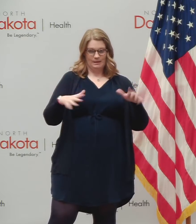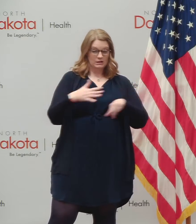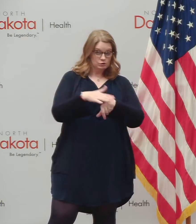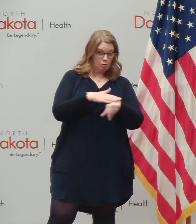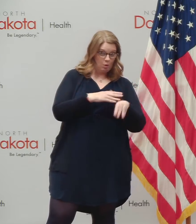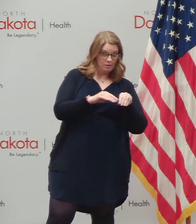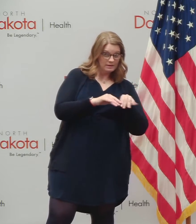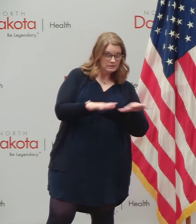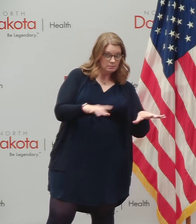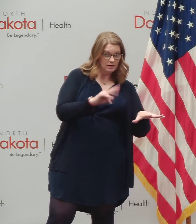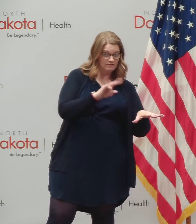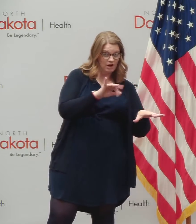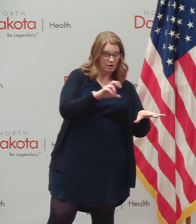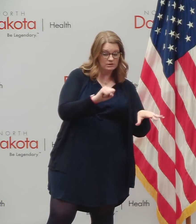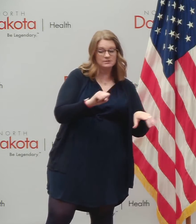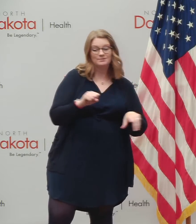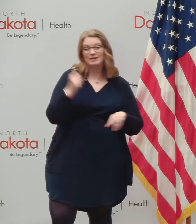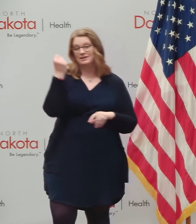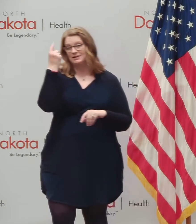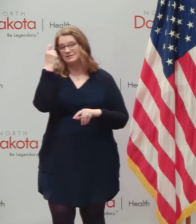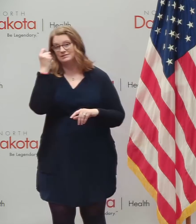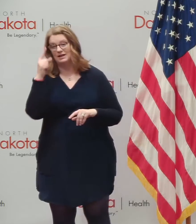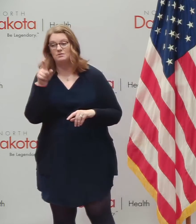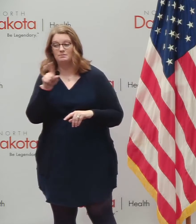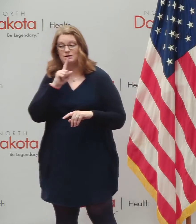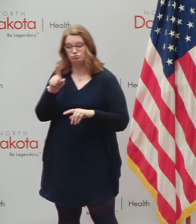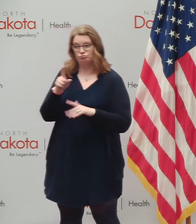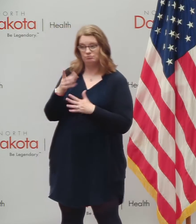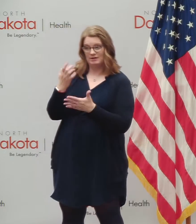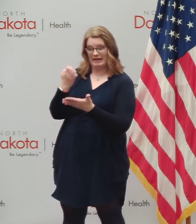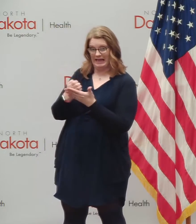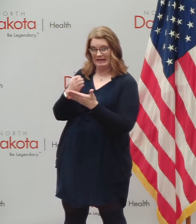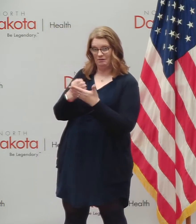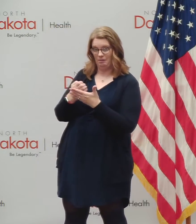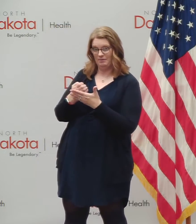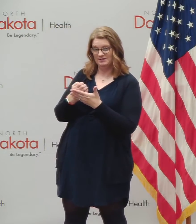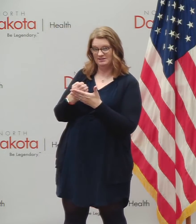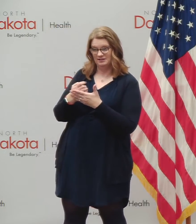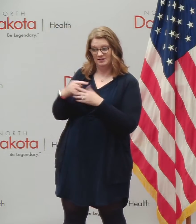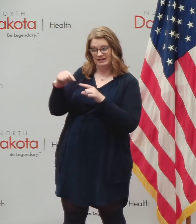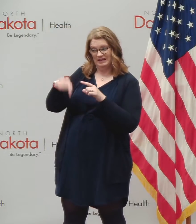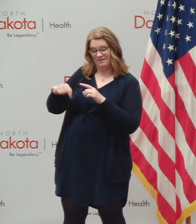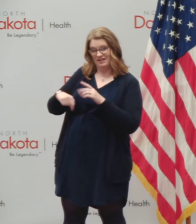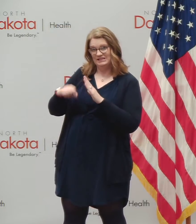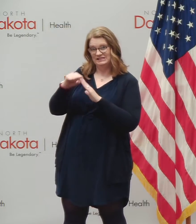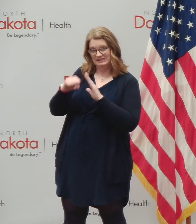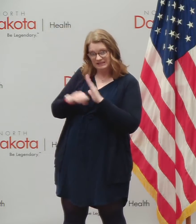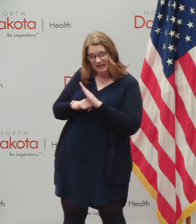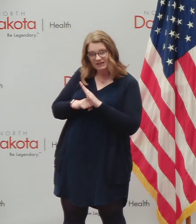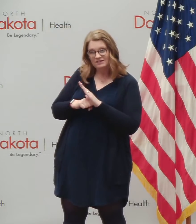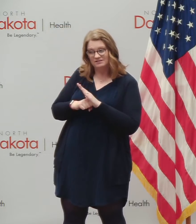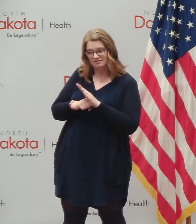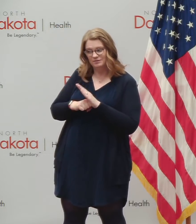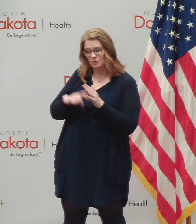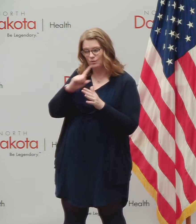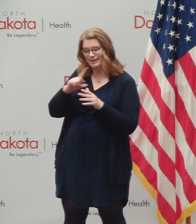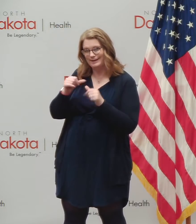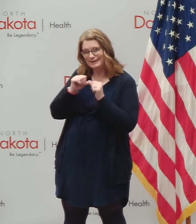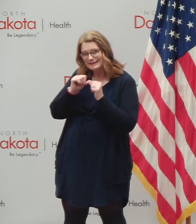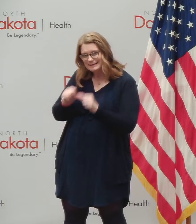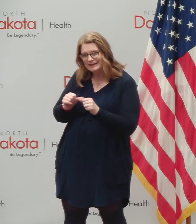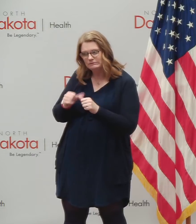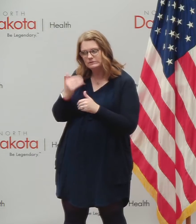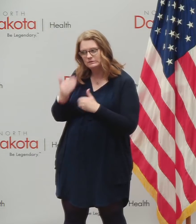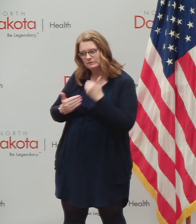slowing the spread of the virus, but making sure that the economic livelihood of our businesses and our communities and our state continues